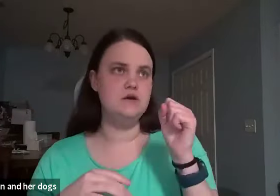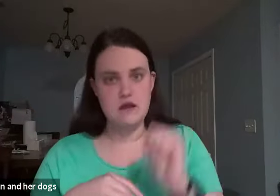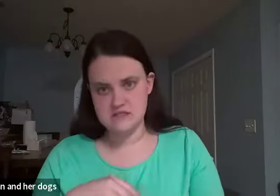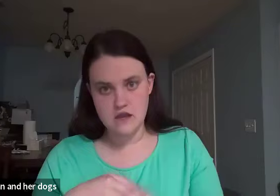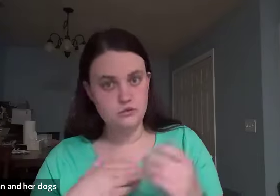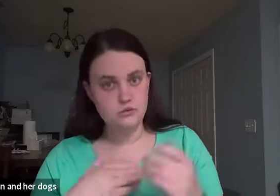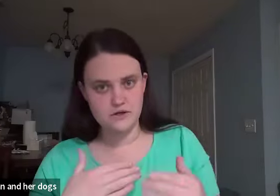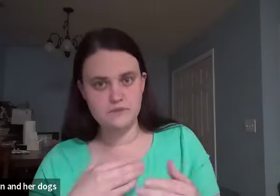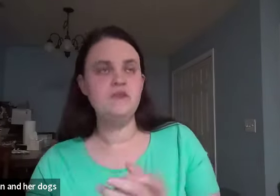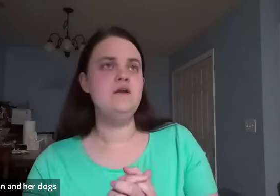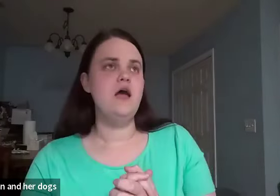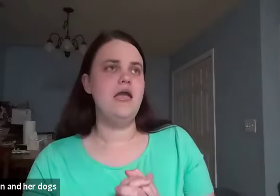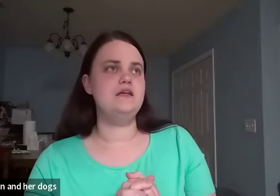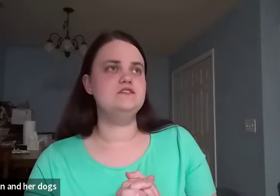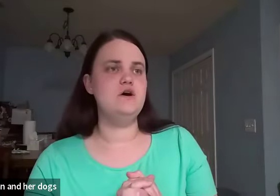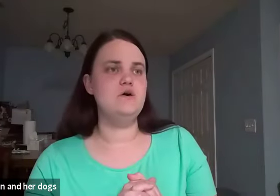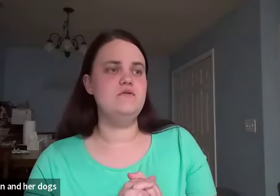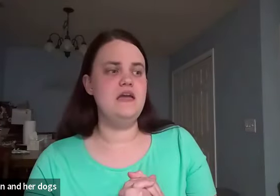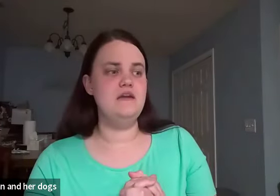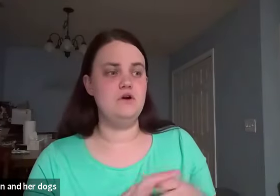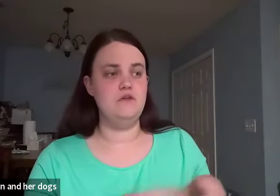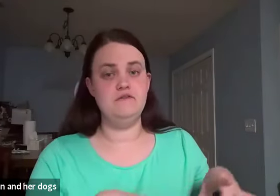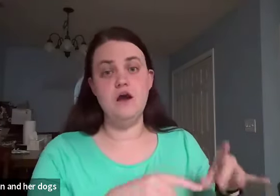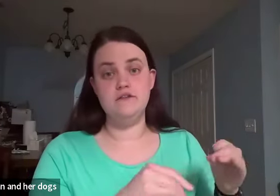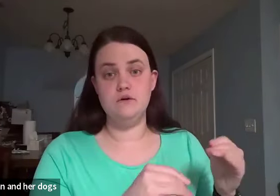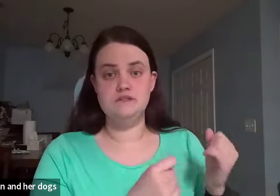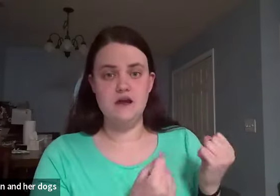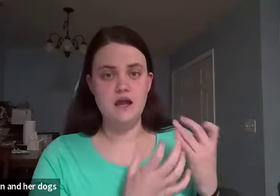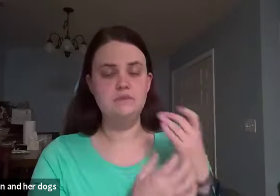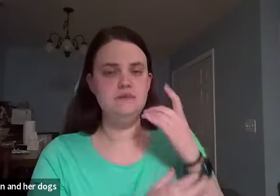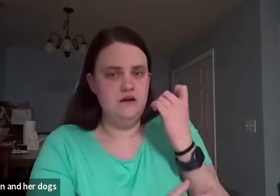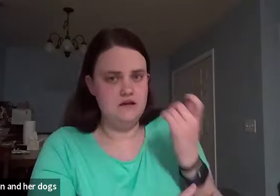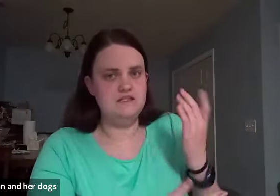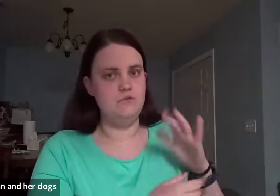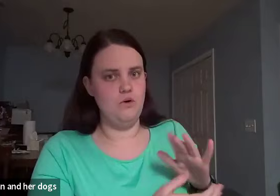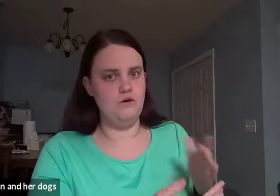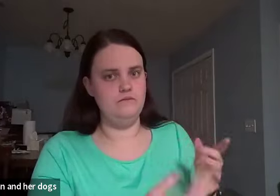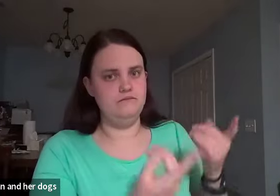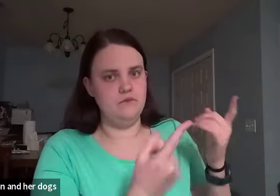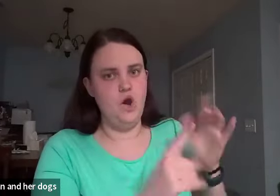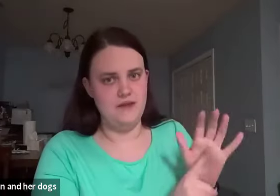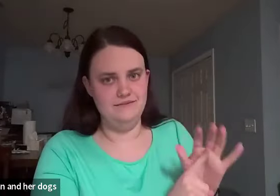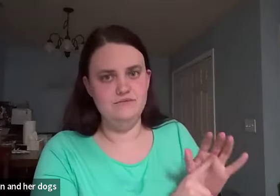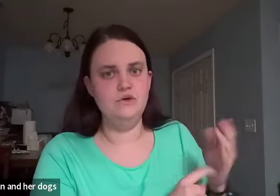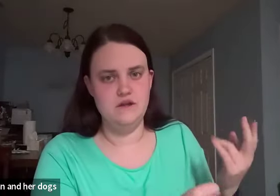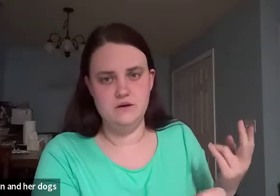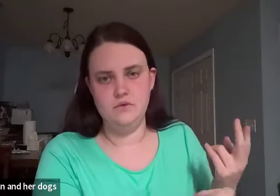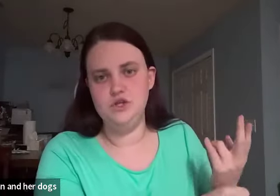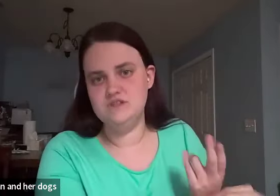you know, down south, whichever. And so they've gotten their own sign because they're more common, where they're more